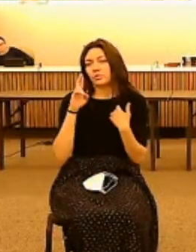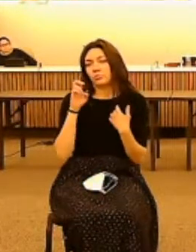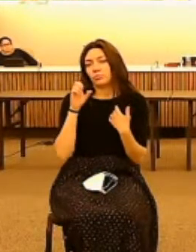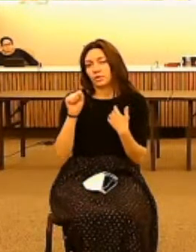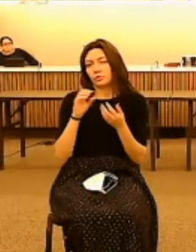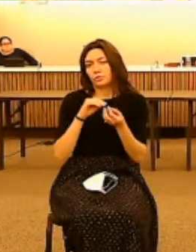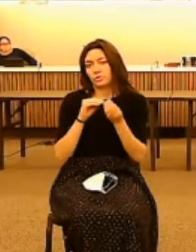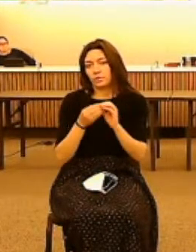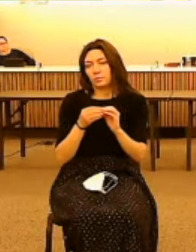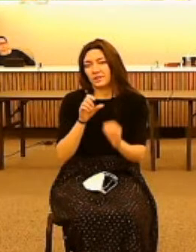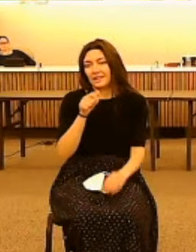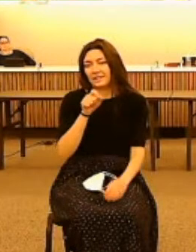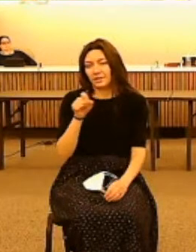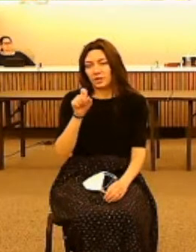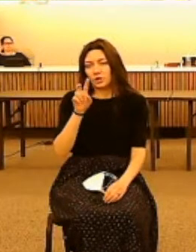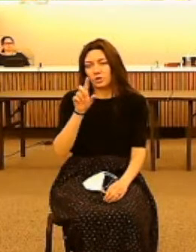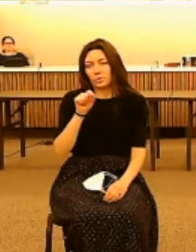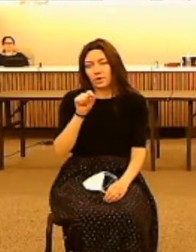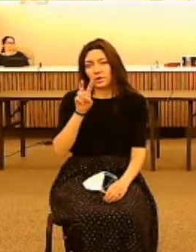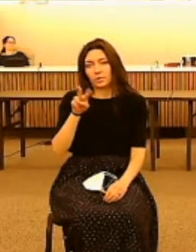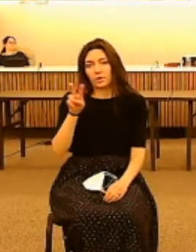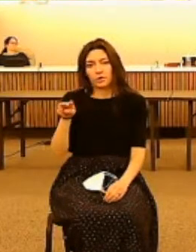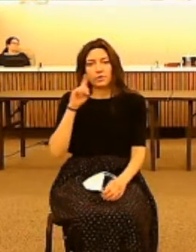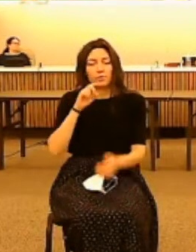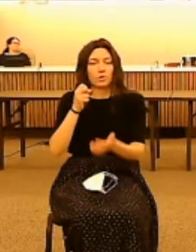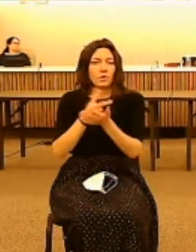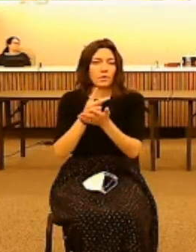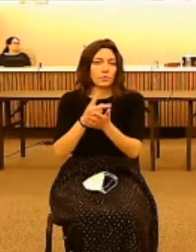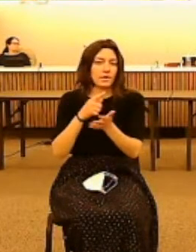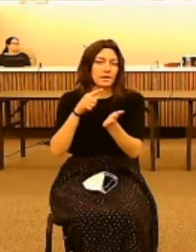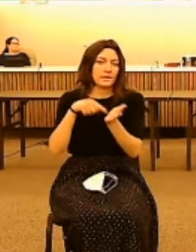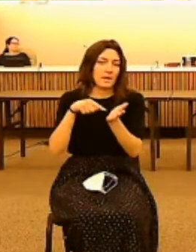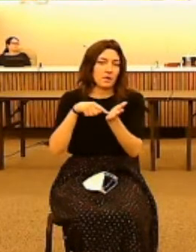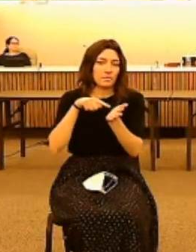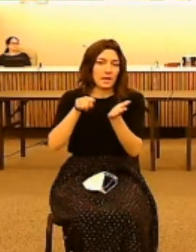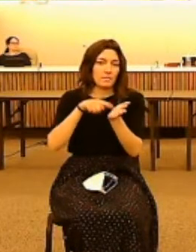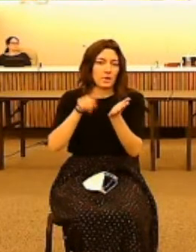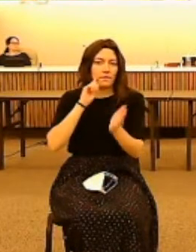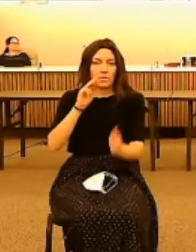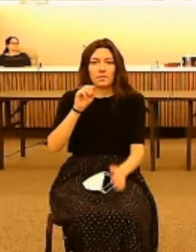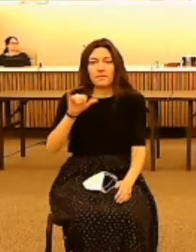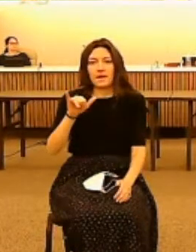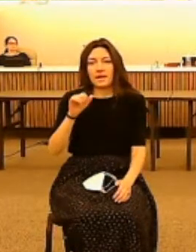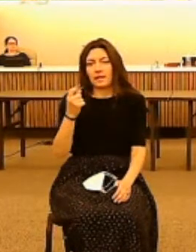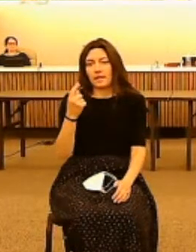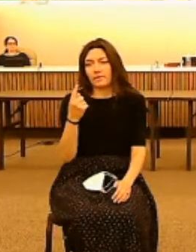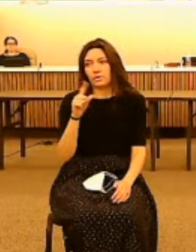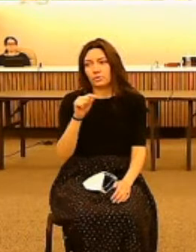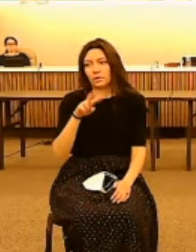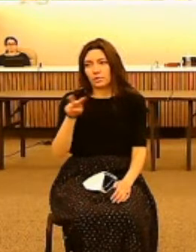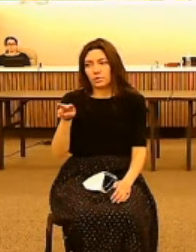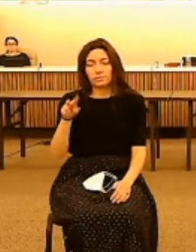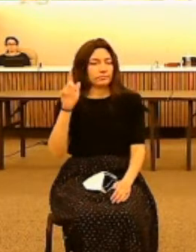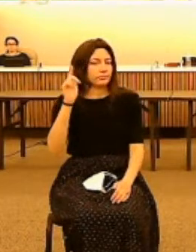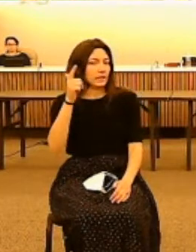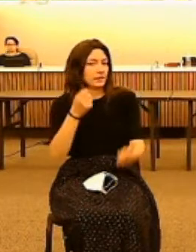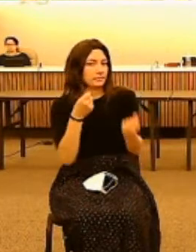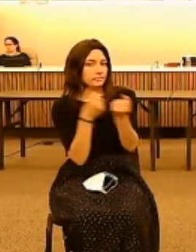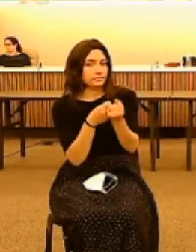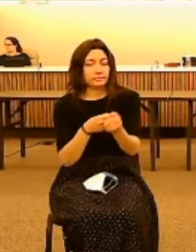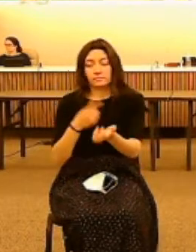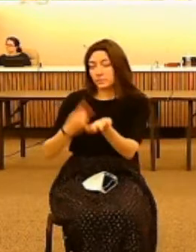10-171/2022 to authorize bills payable for May 11th, 2022. Seconded. Any